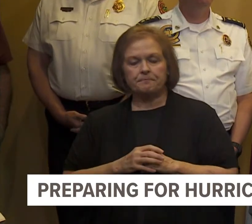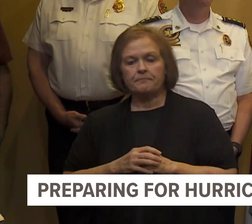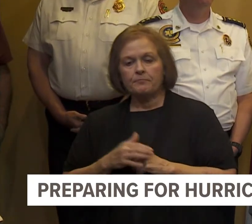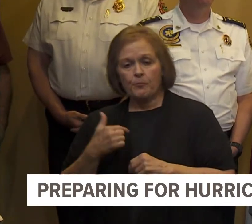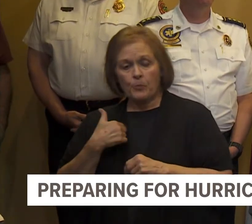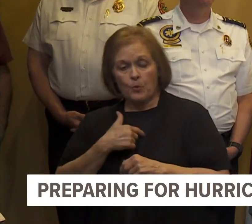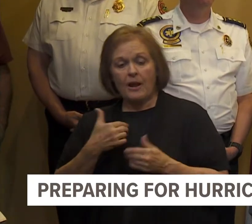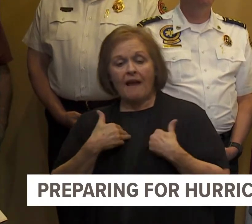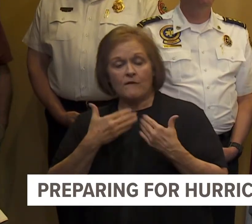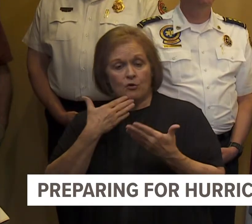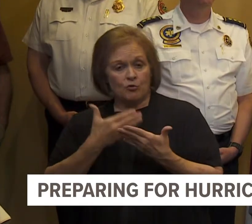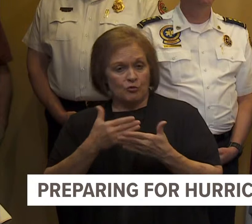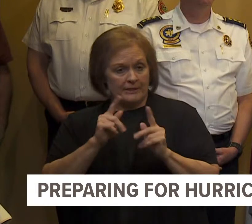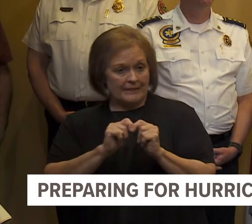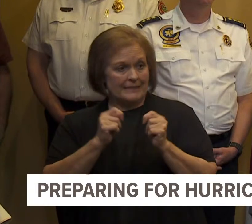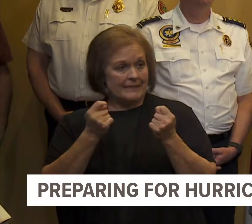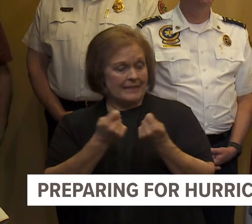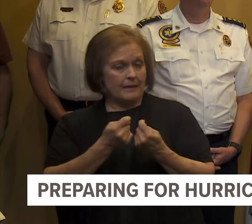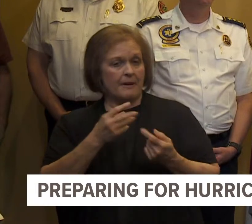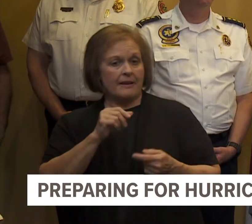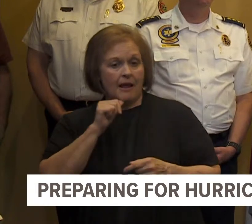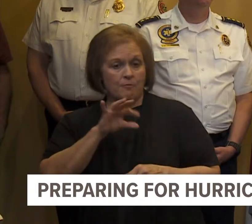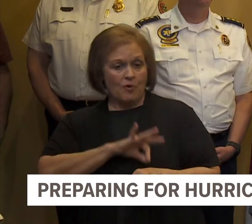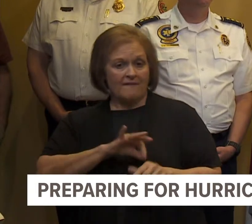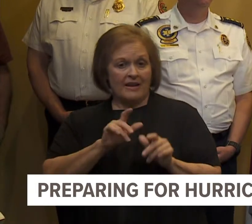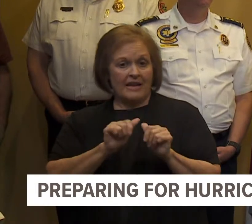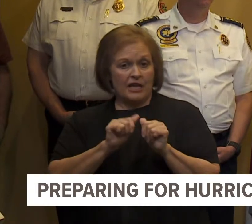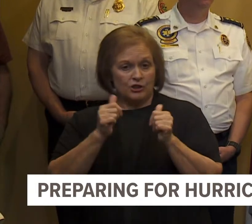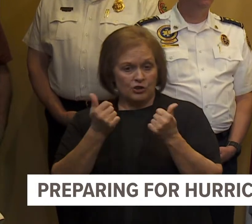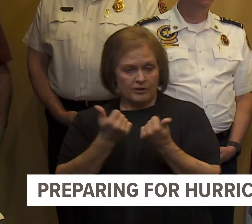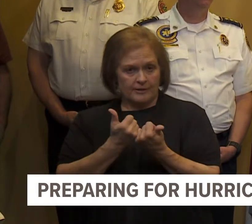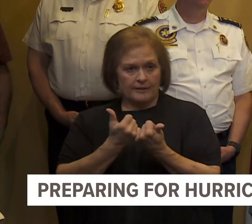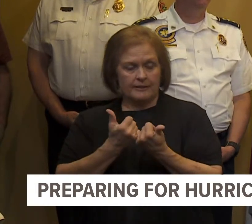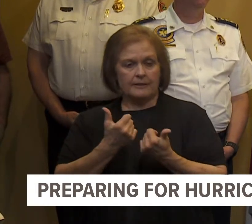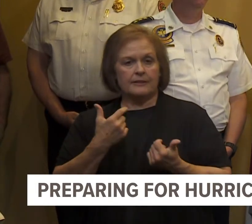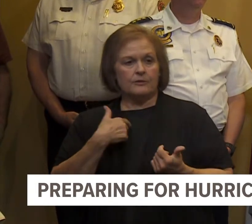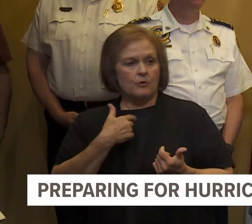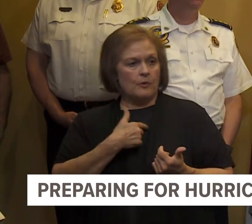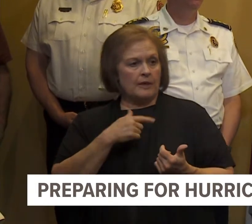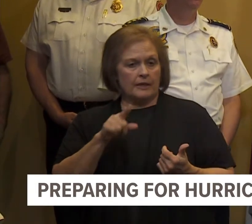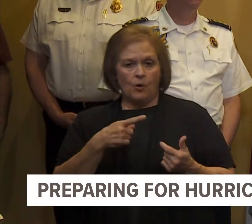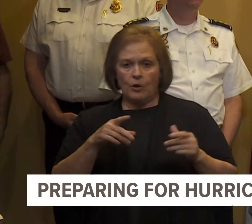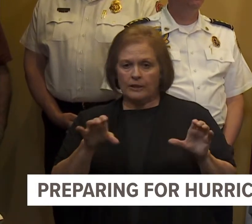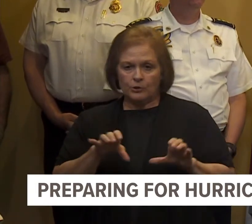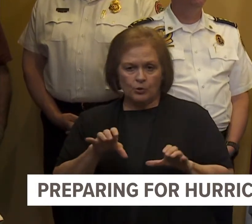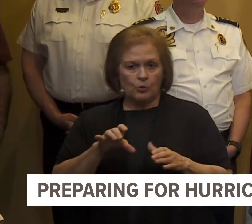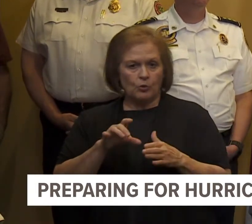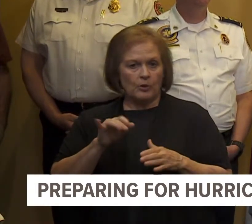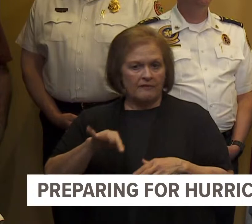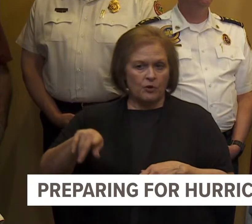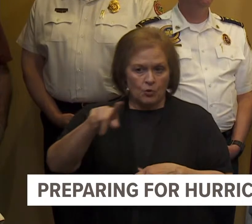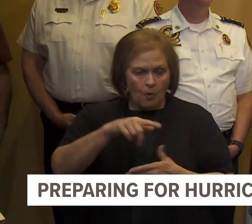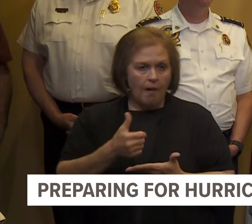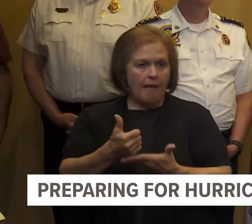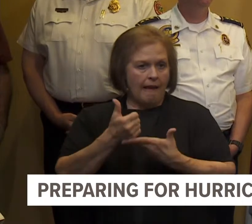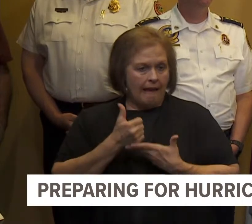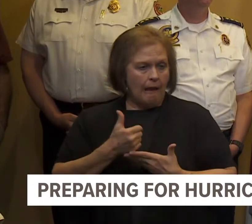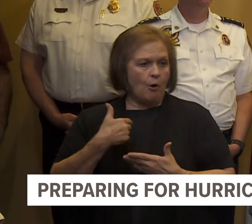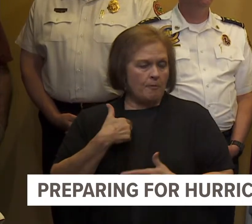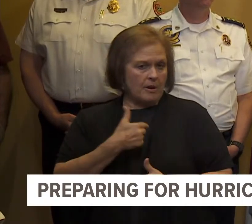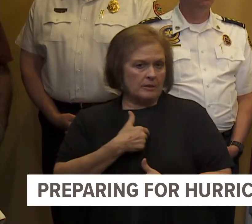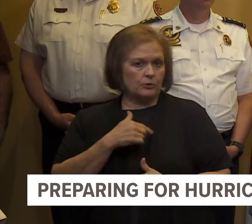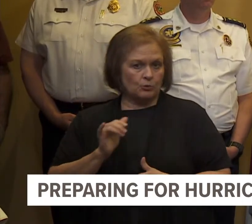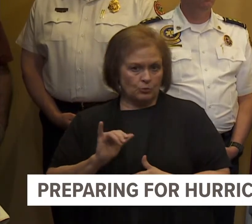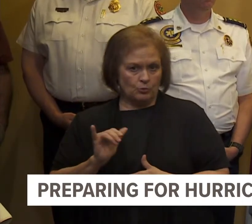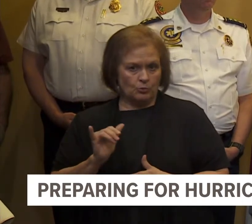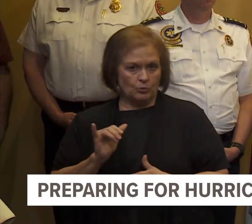great team of local, state, and federal and nonprofit agencies that make this up, and they can only perform when citizens step forward and help us perform our